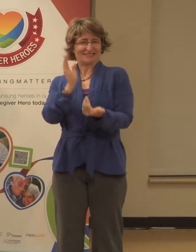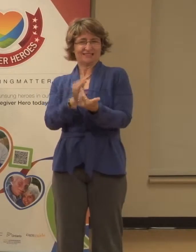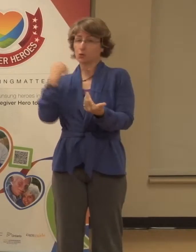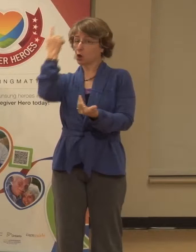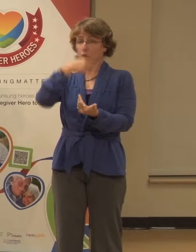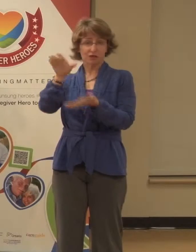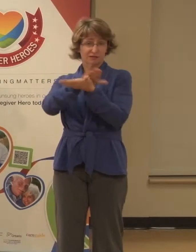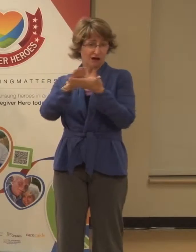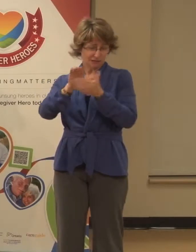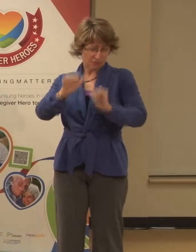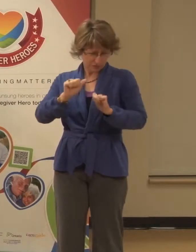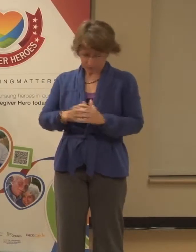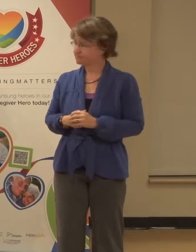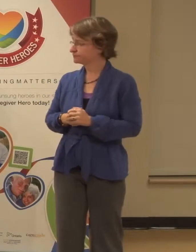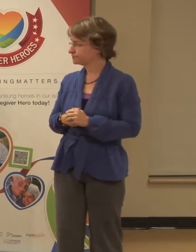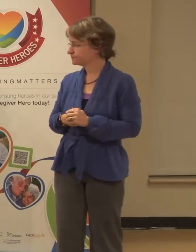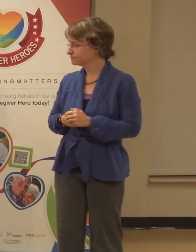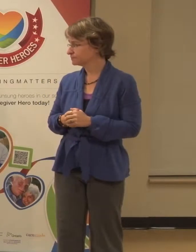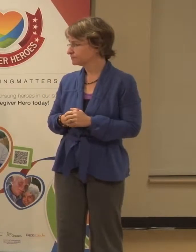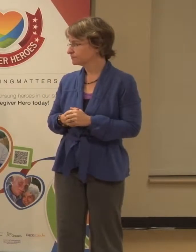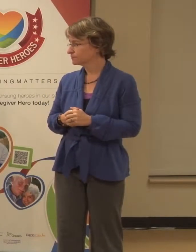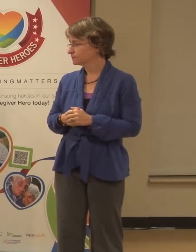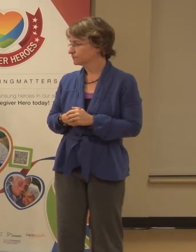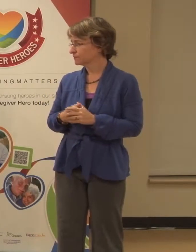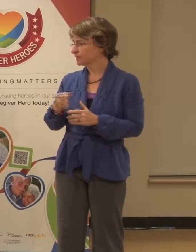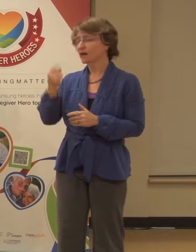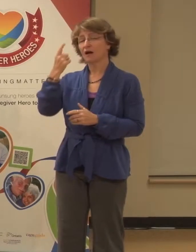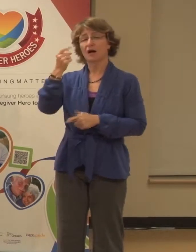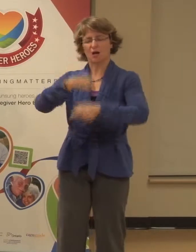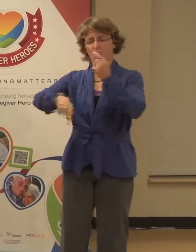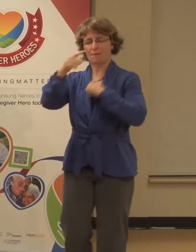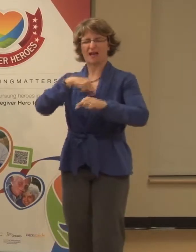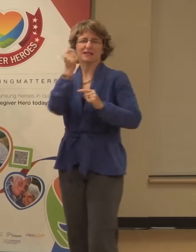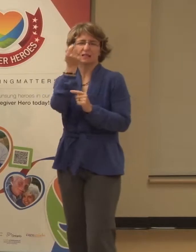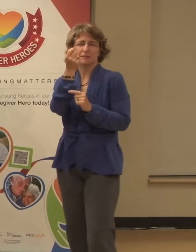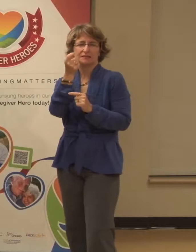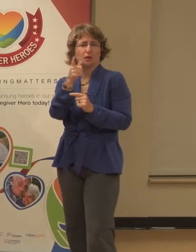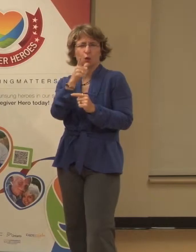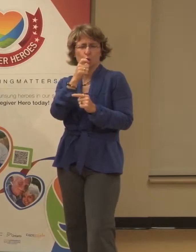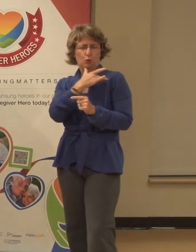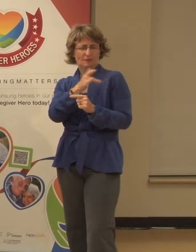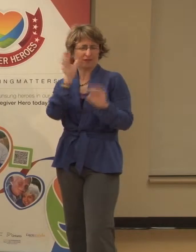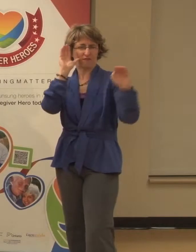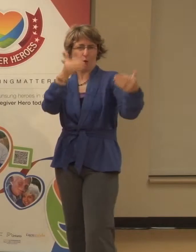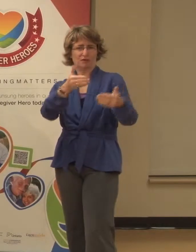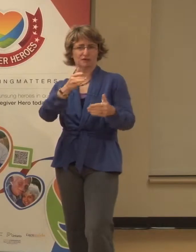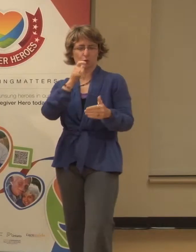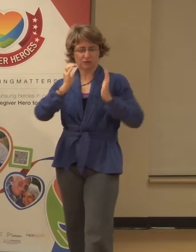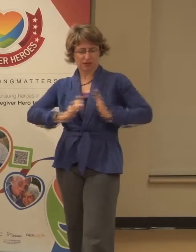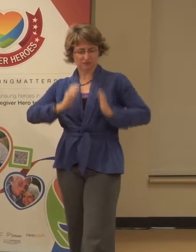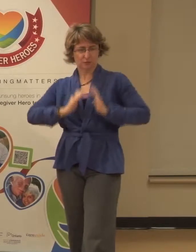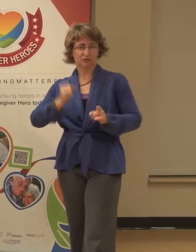as nice as possible. Now, going a little bit back to who we actually serve,